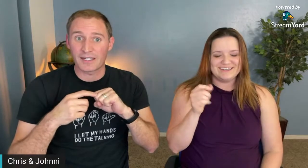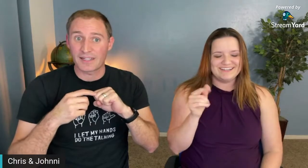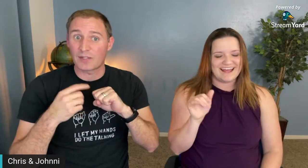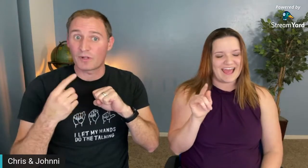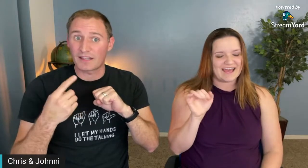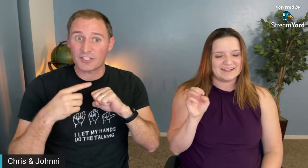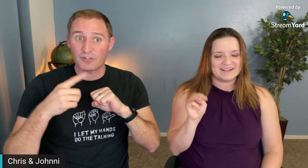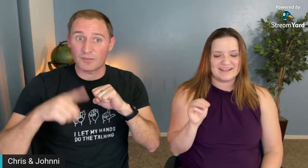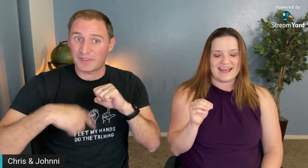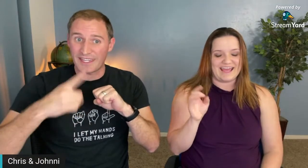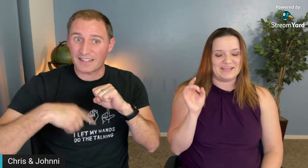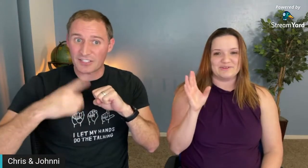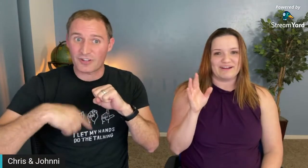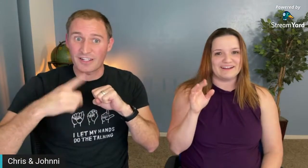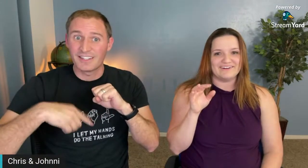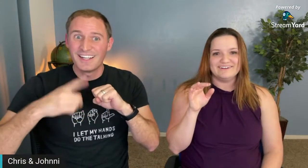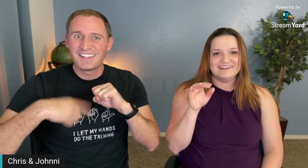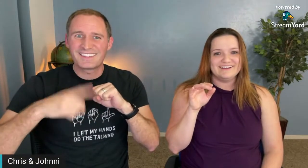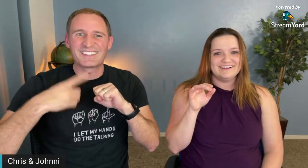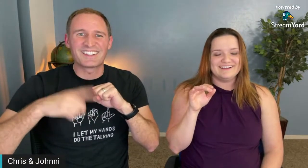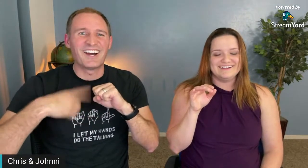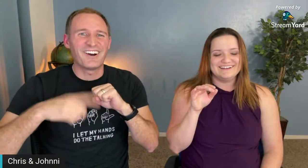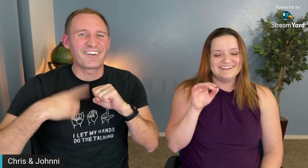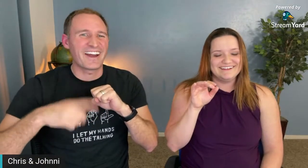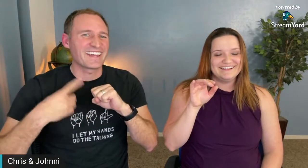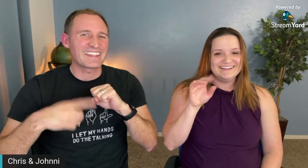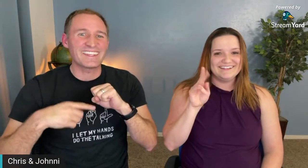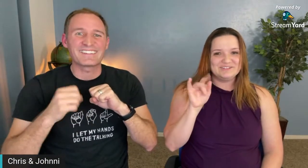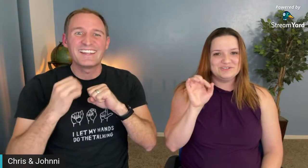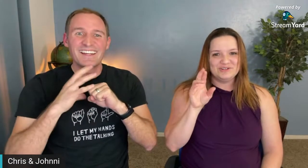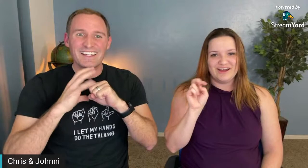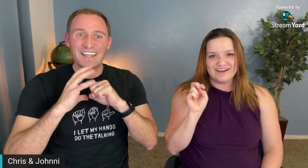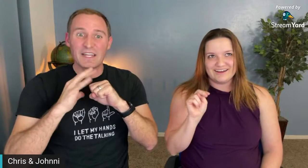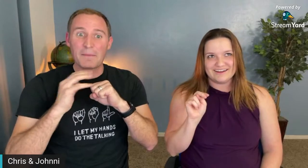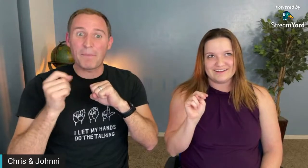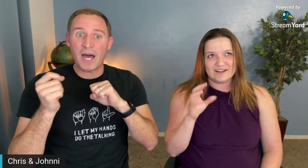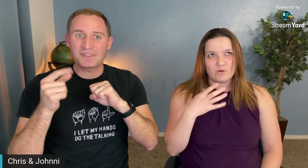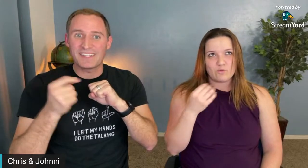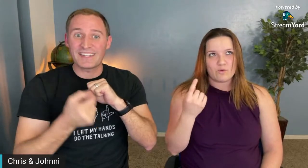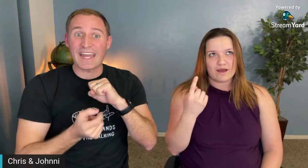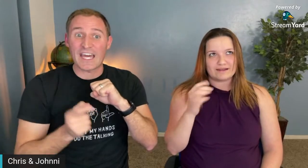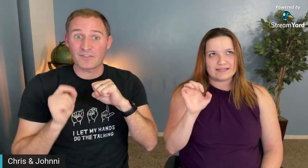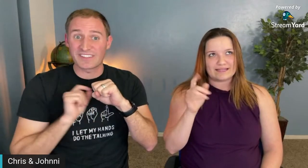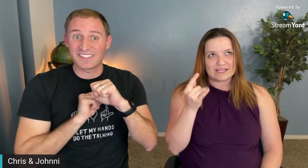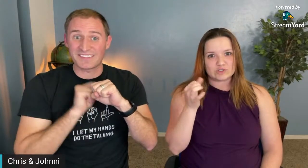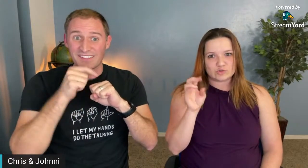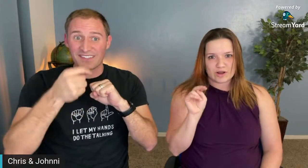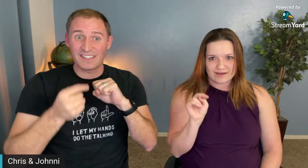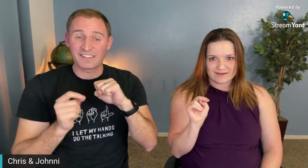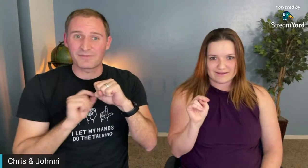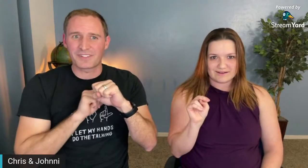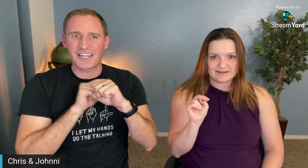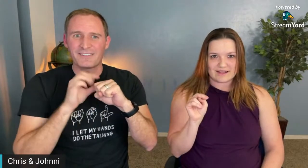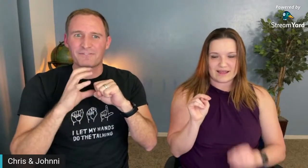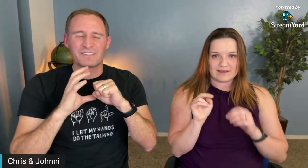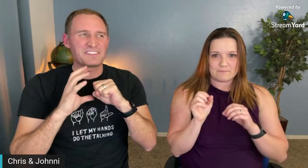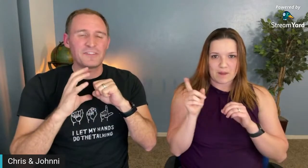and then one electron. But that electron doesn't go around like this. It pops in and out of existence in this kind of sphere